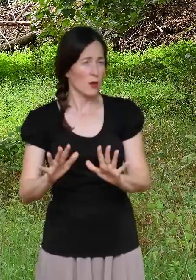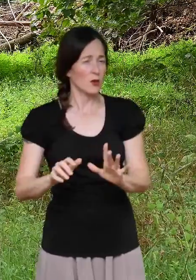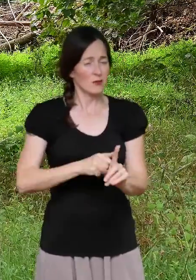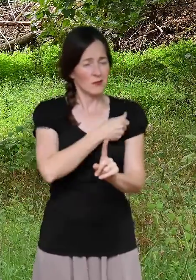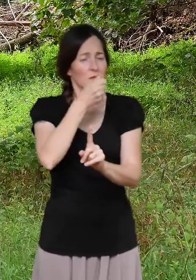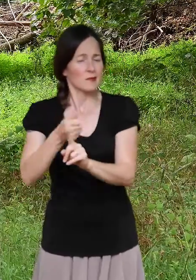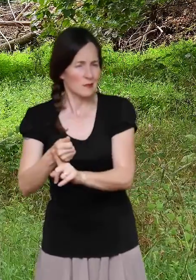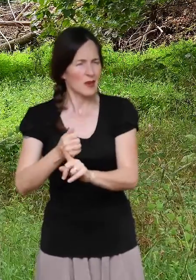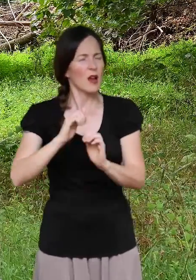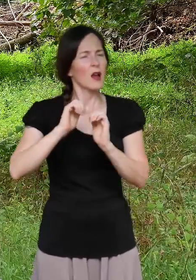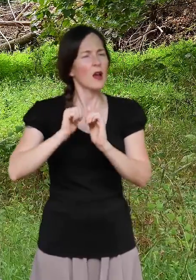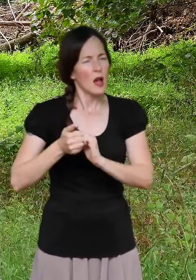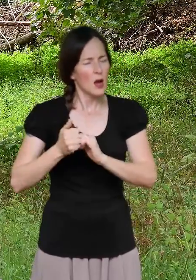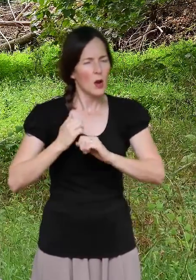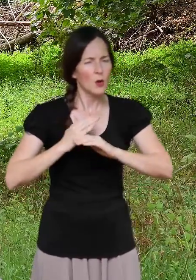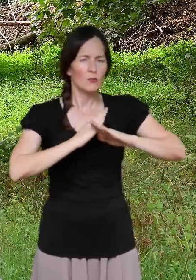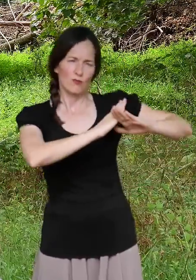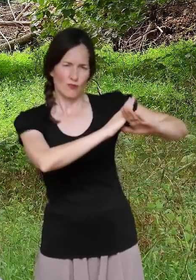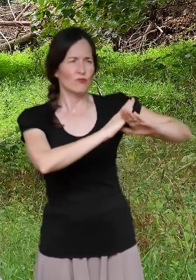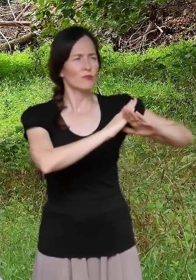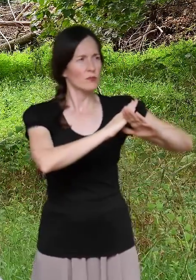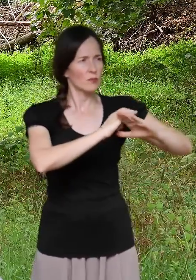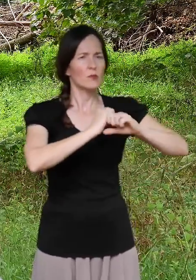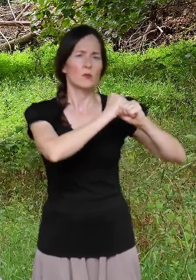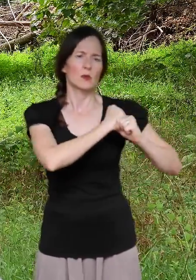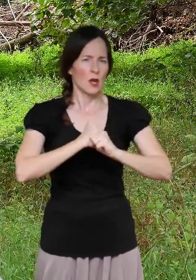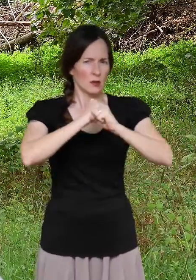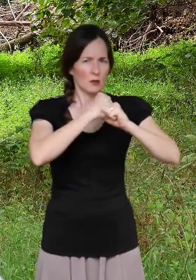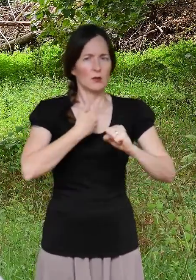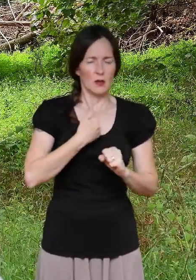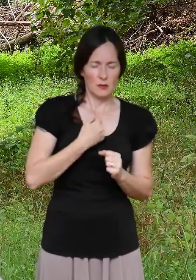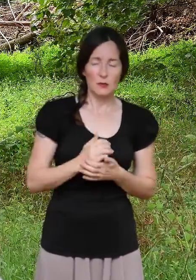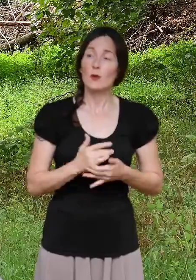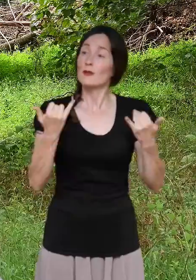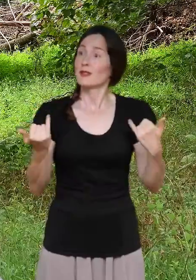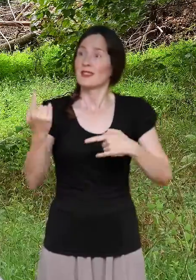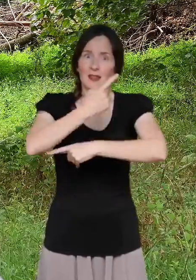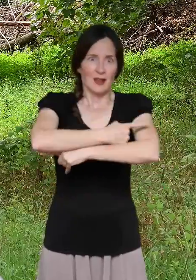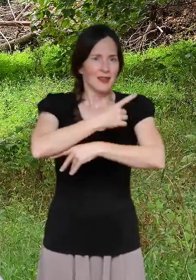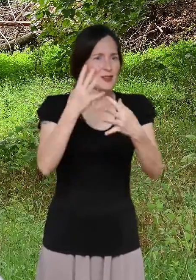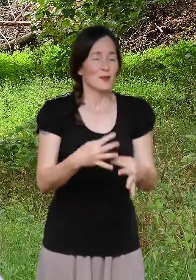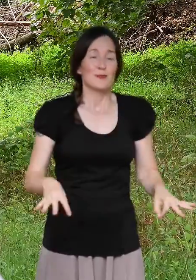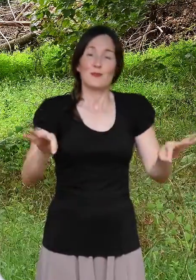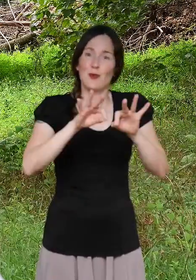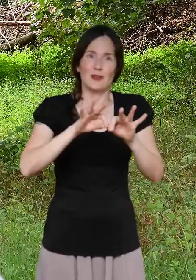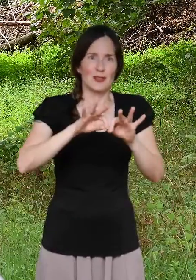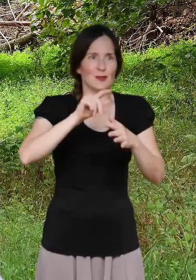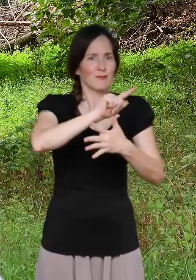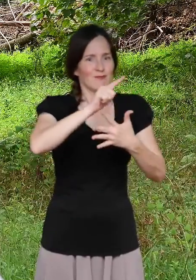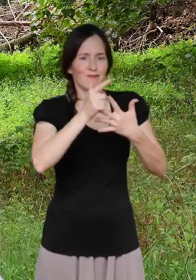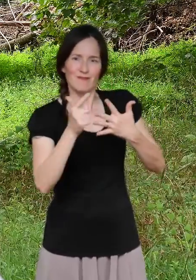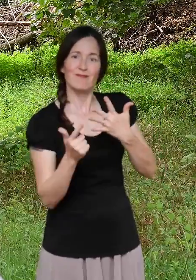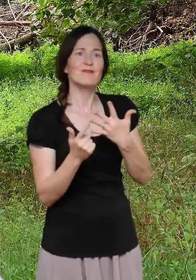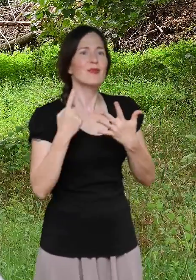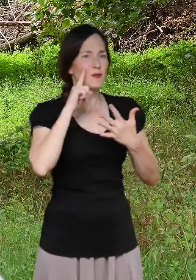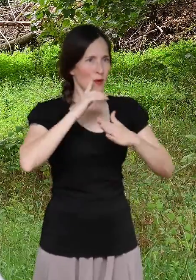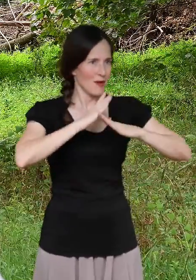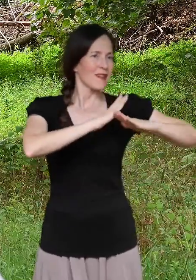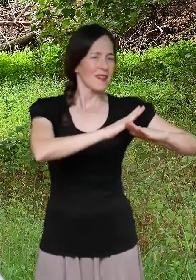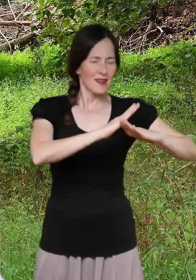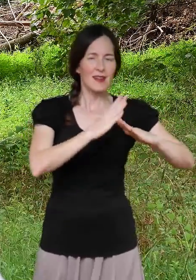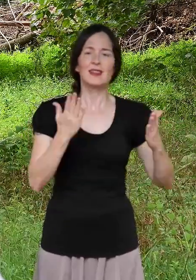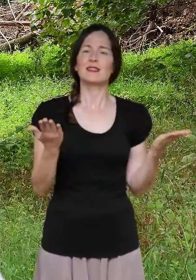impacts, including flooding. Today, we're taking an important step to do just that as we break ground on this H7